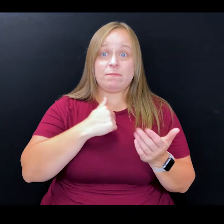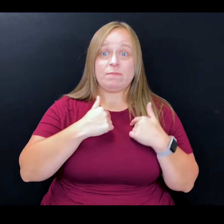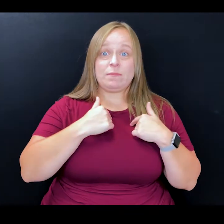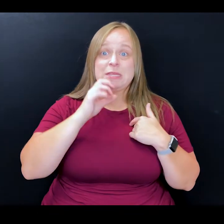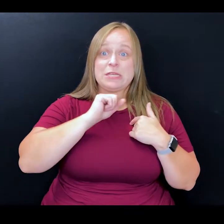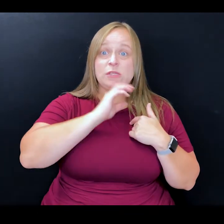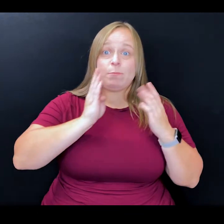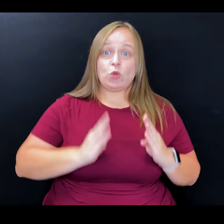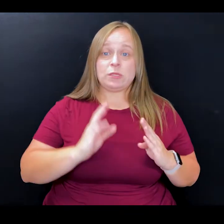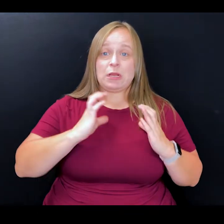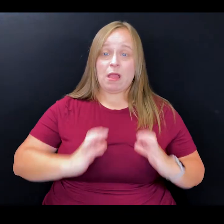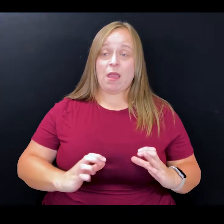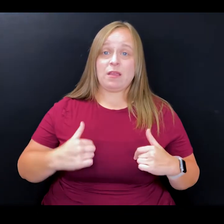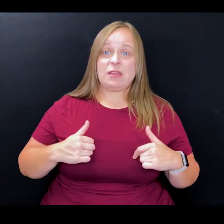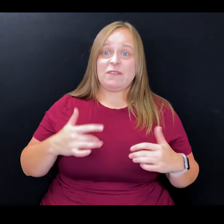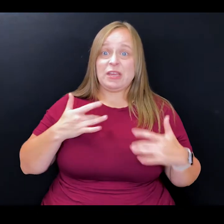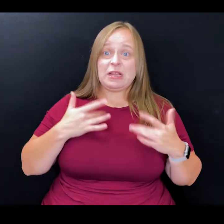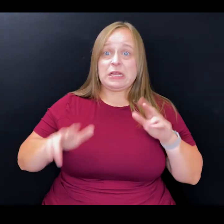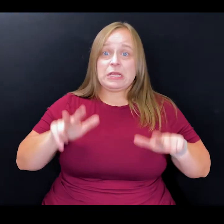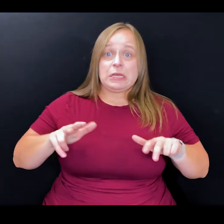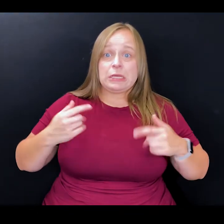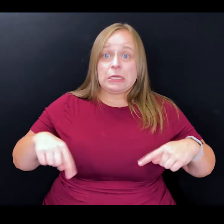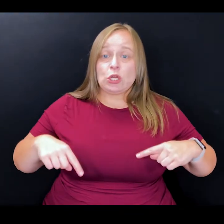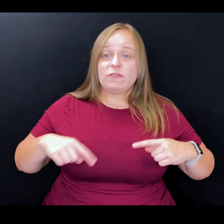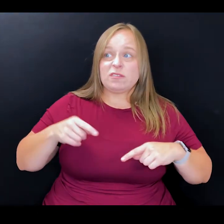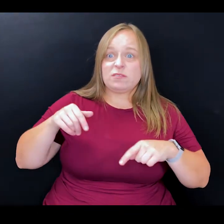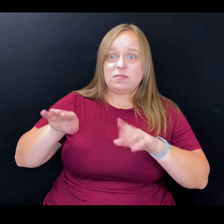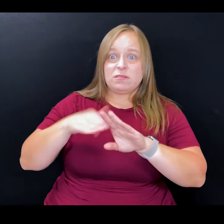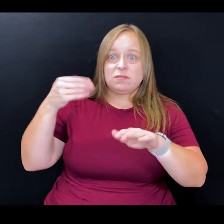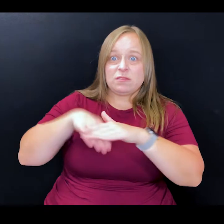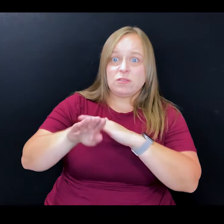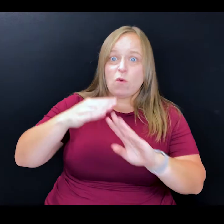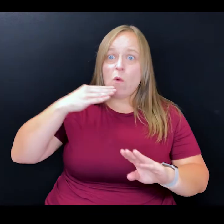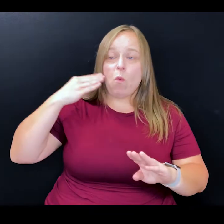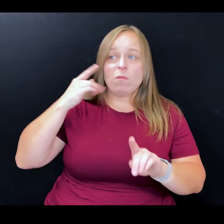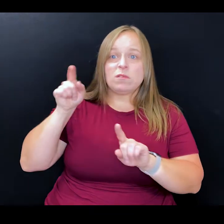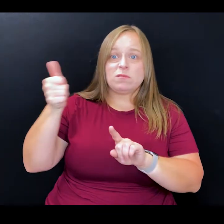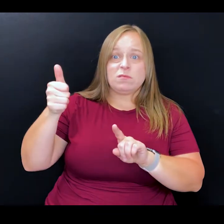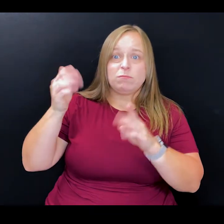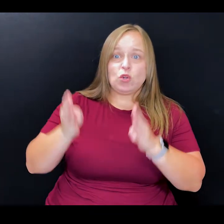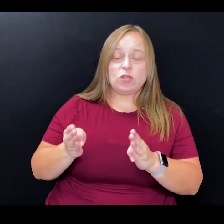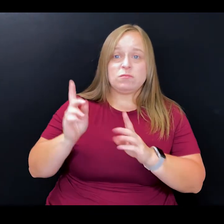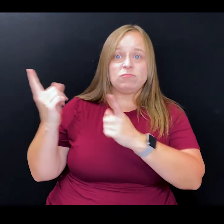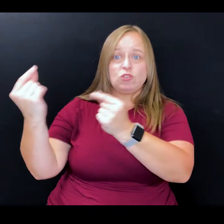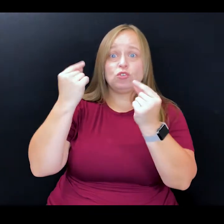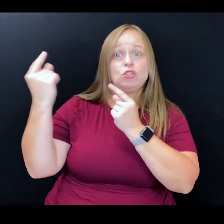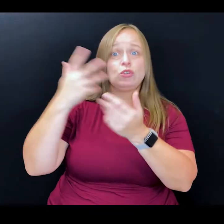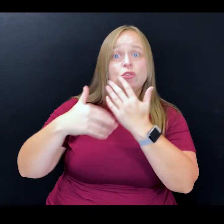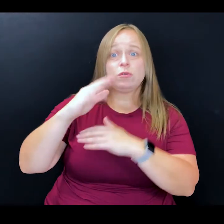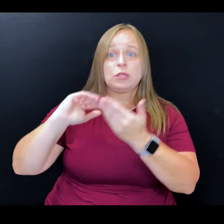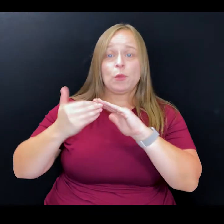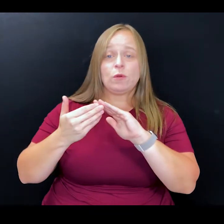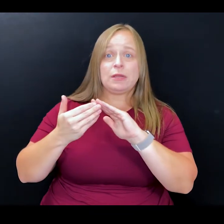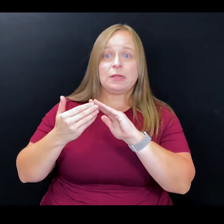the clients were feeling nervous about letting somebody into their home that was out in